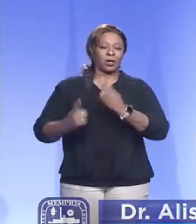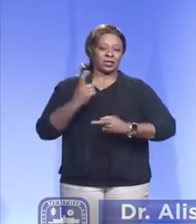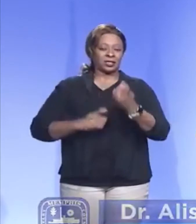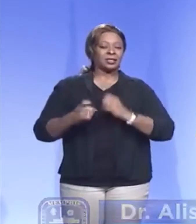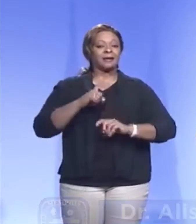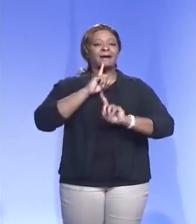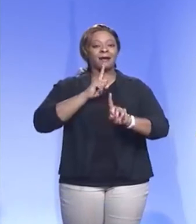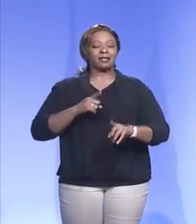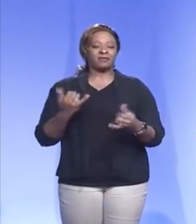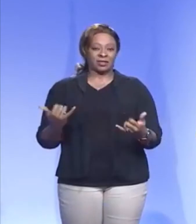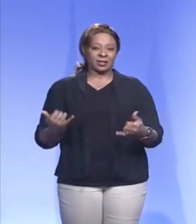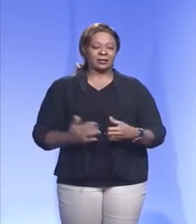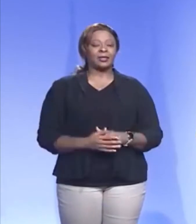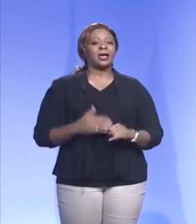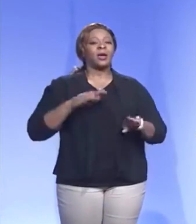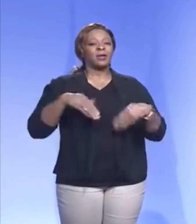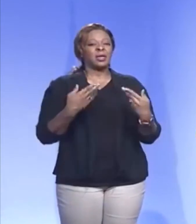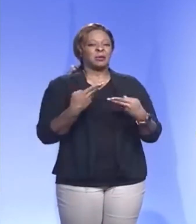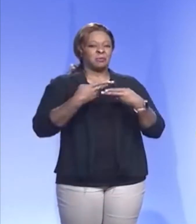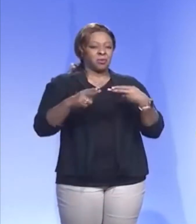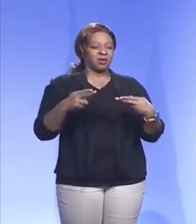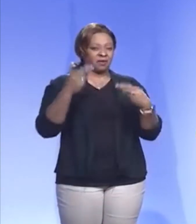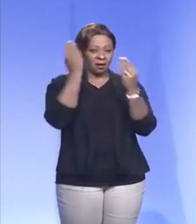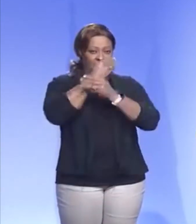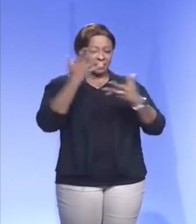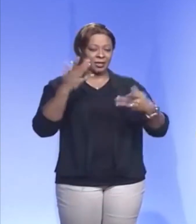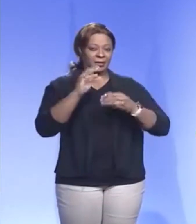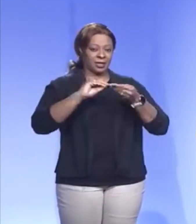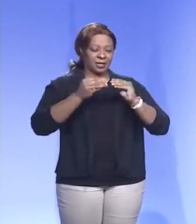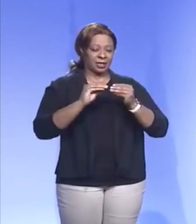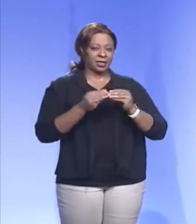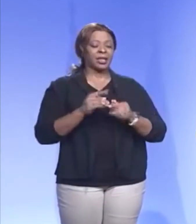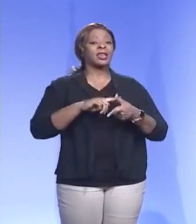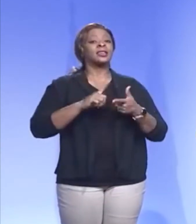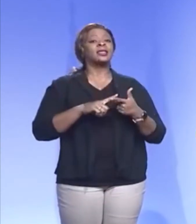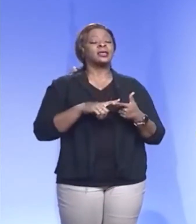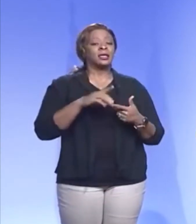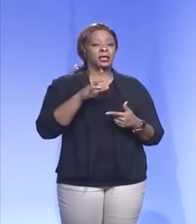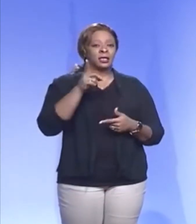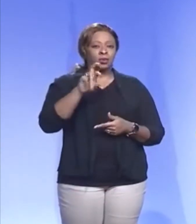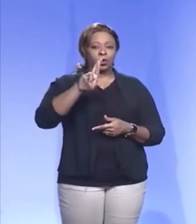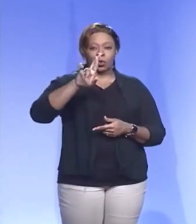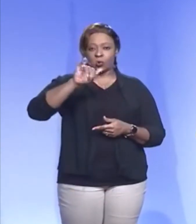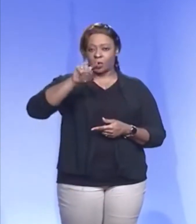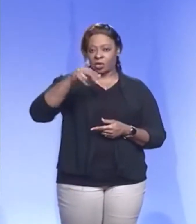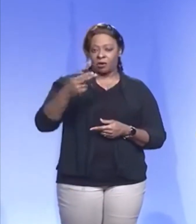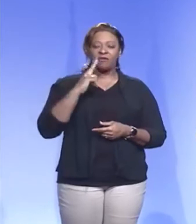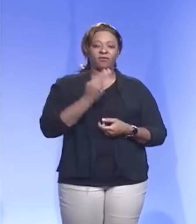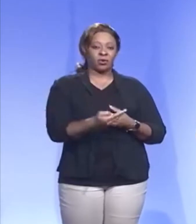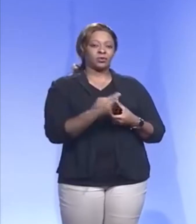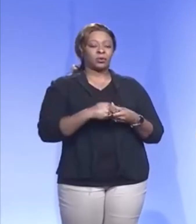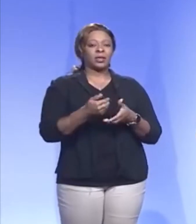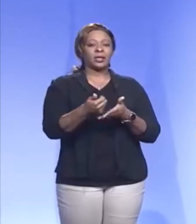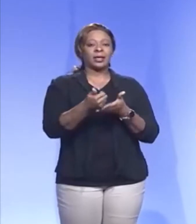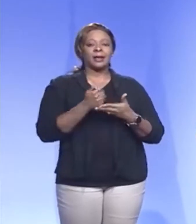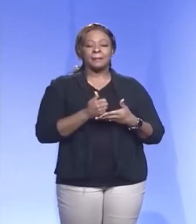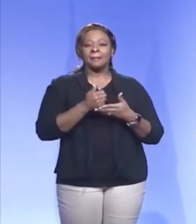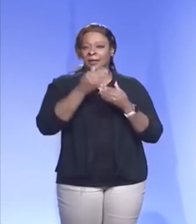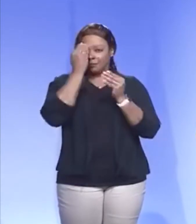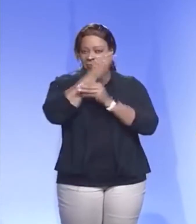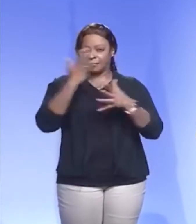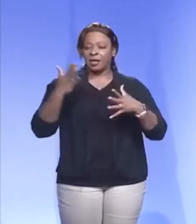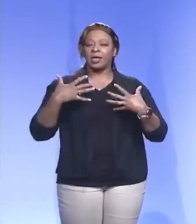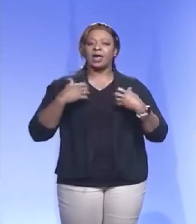answers today. So I'll give a brief update on data, and then Dr. Randolph will join me and he'll give some updates on the